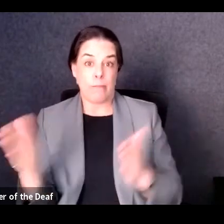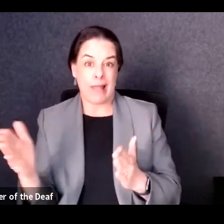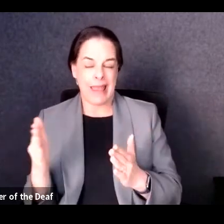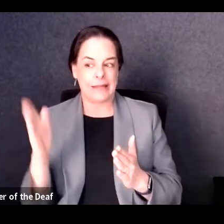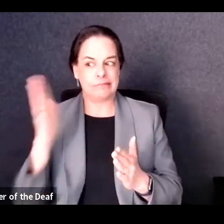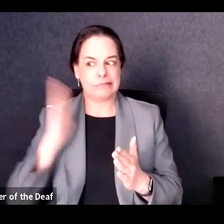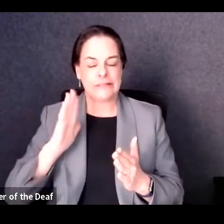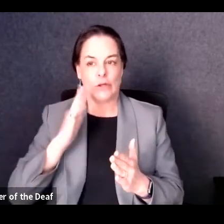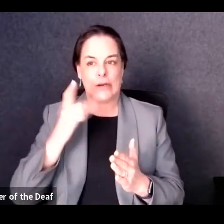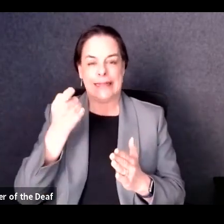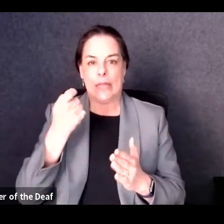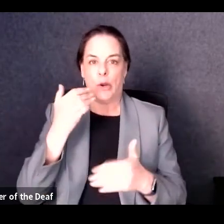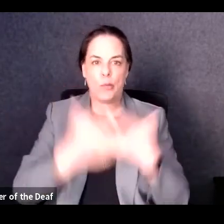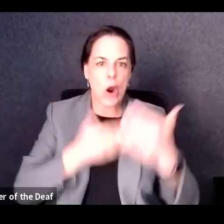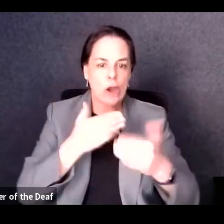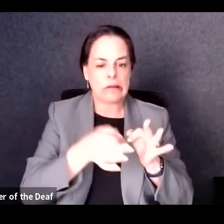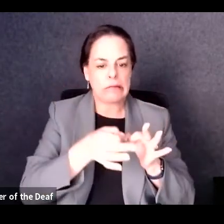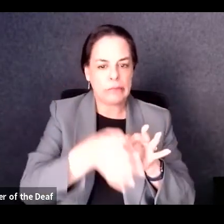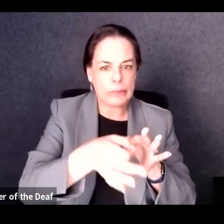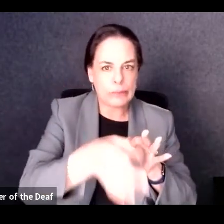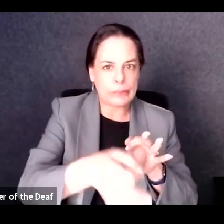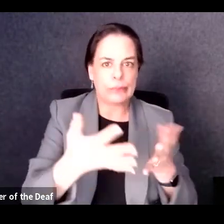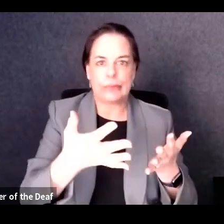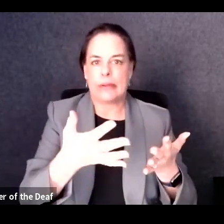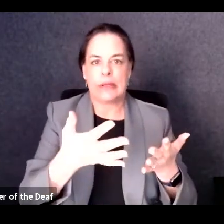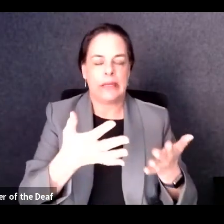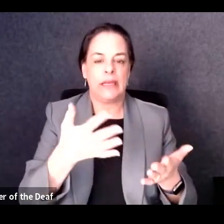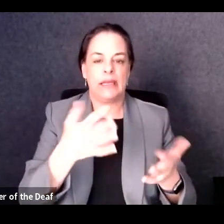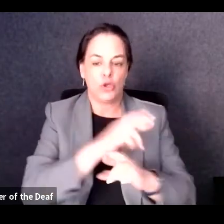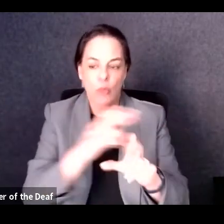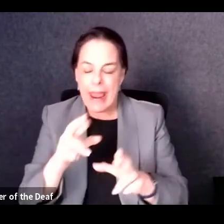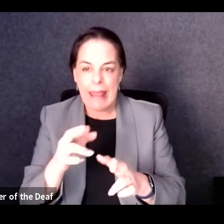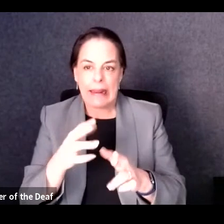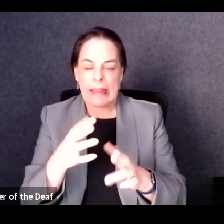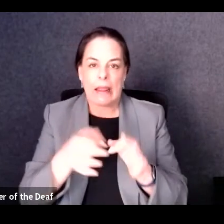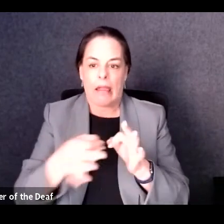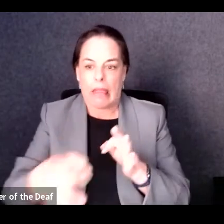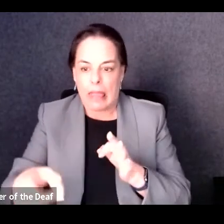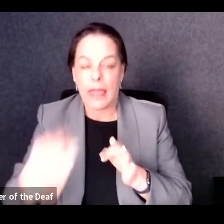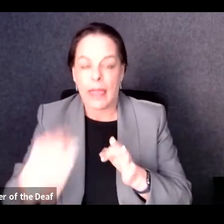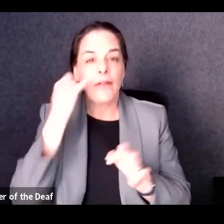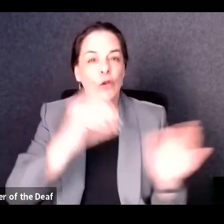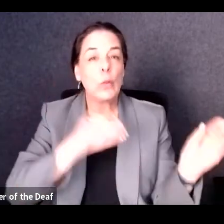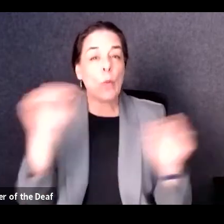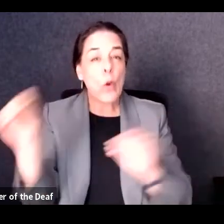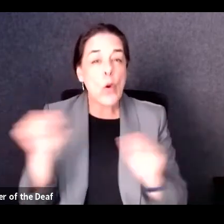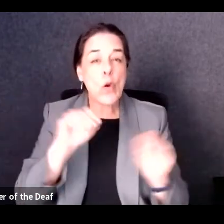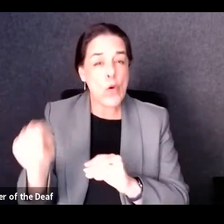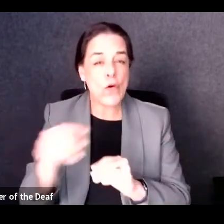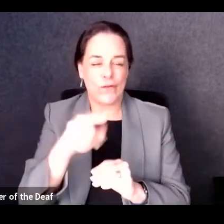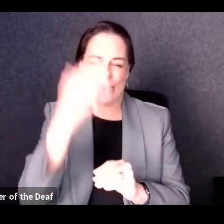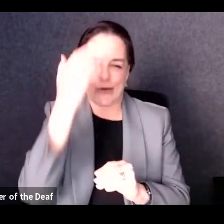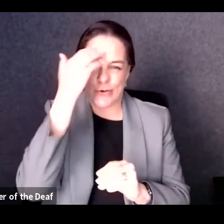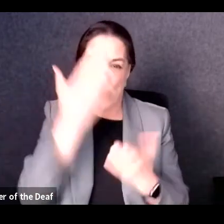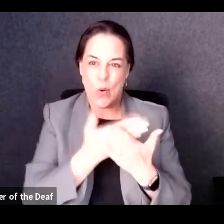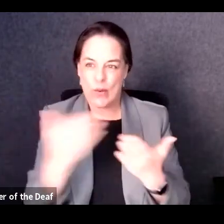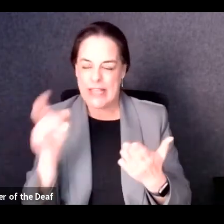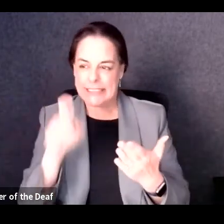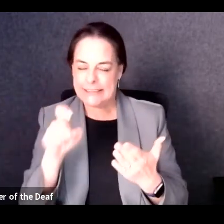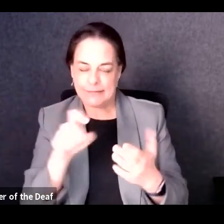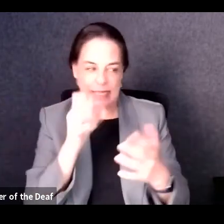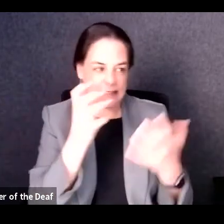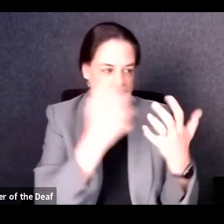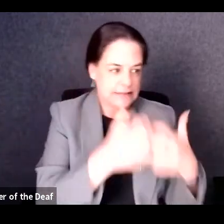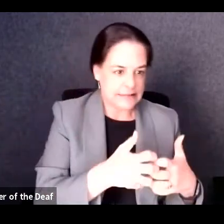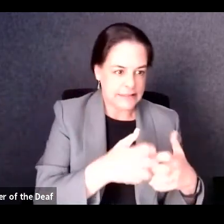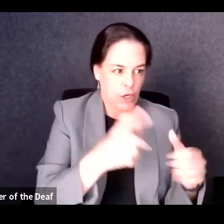just process and getting things ready. Anybody who's moved into a new place knows that things